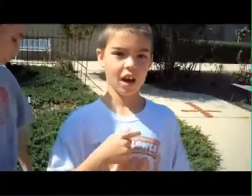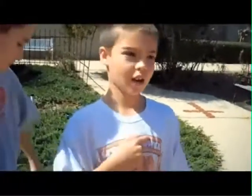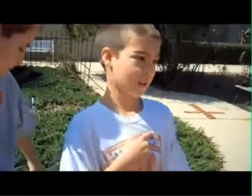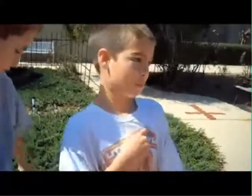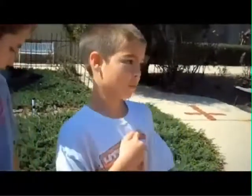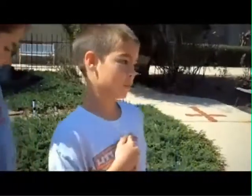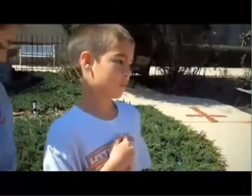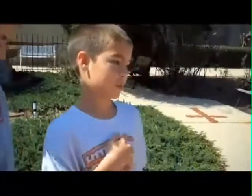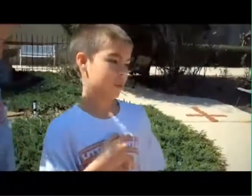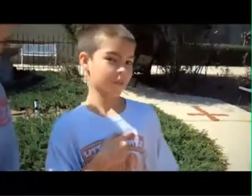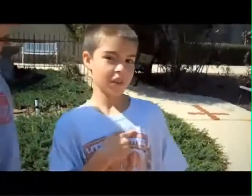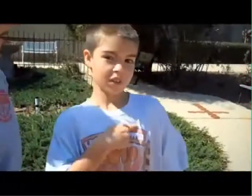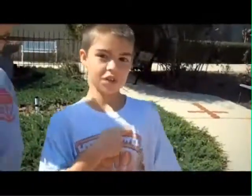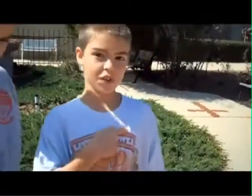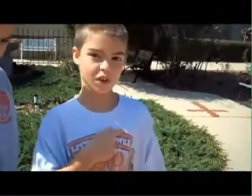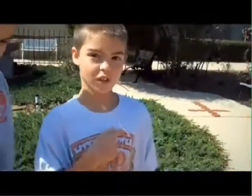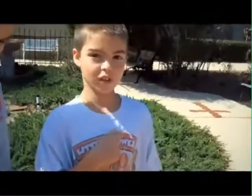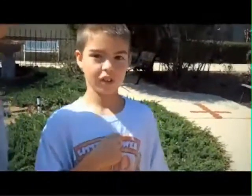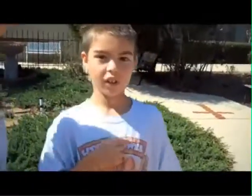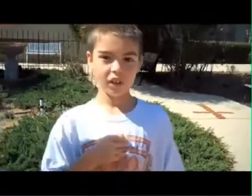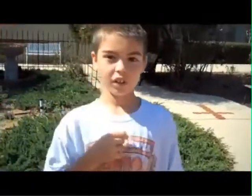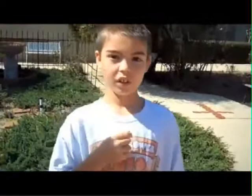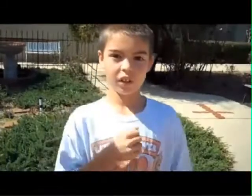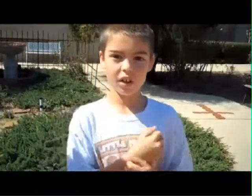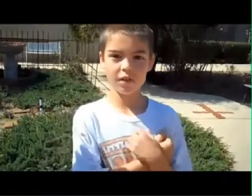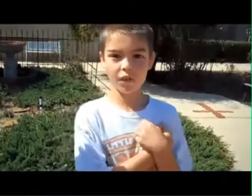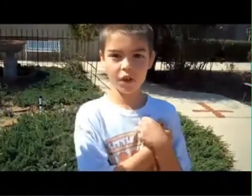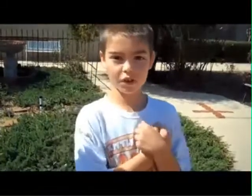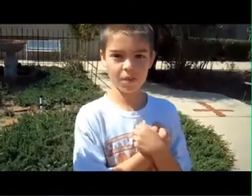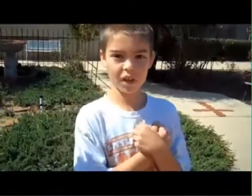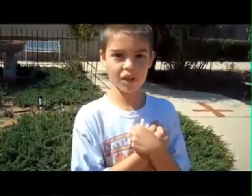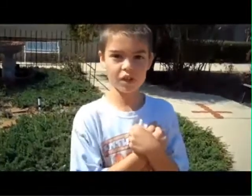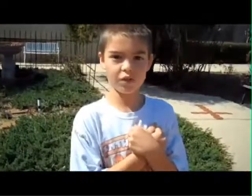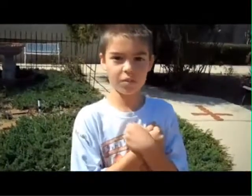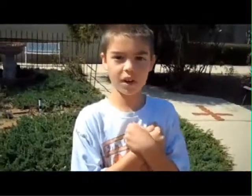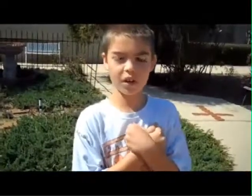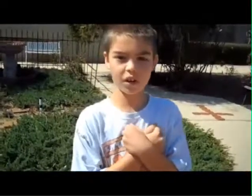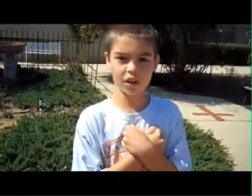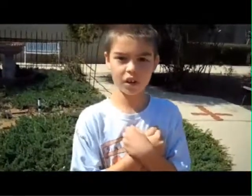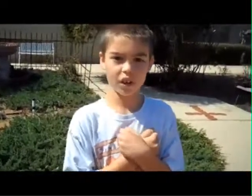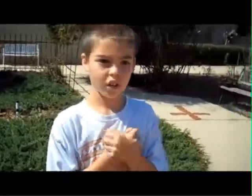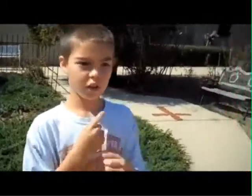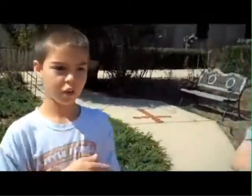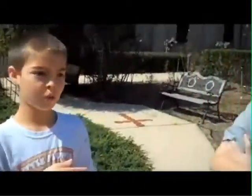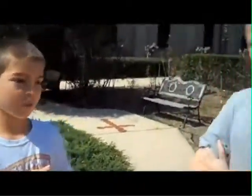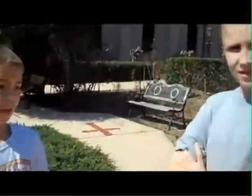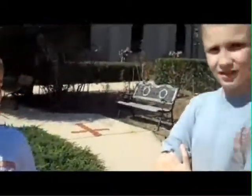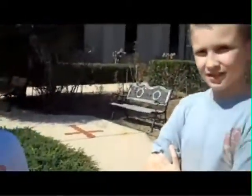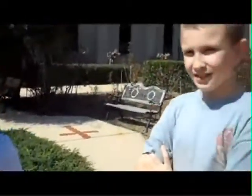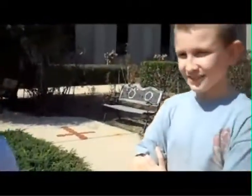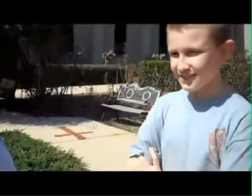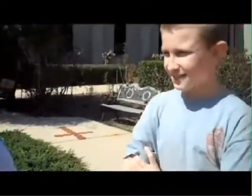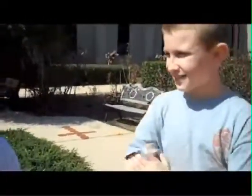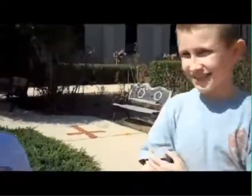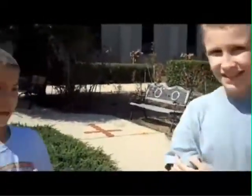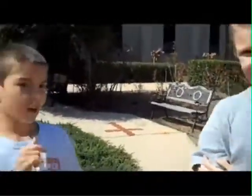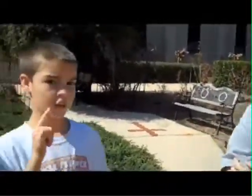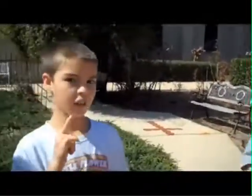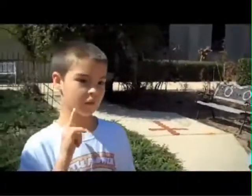I myself at the star. Love, cross my hands over my heart. You, then I point to a friend. I love you,